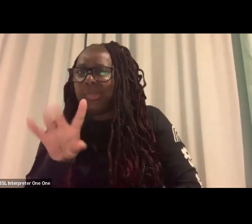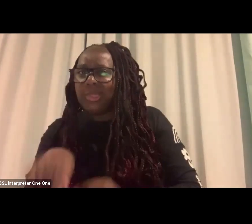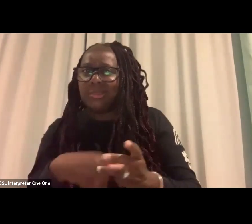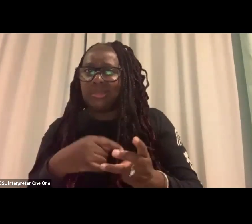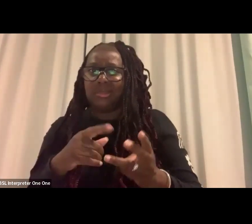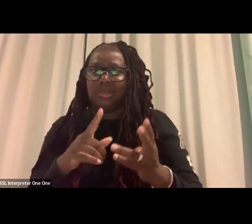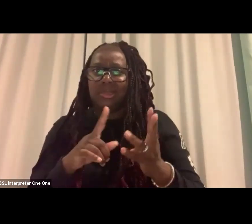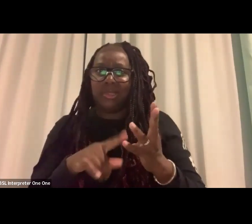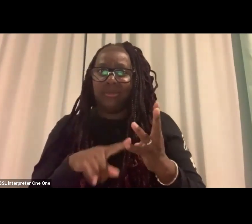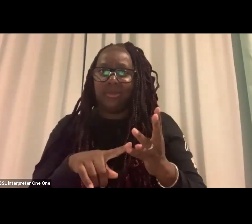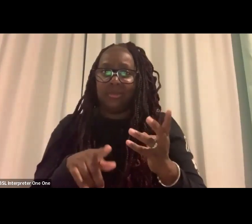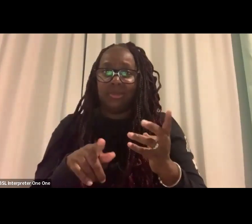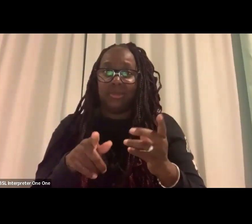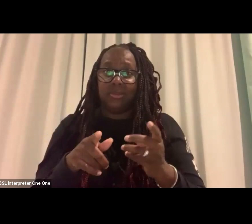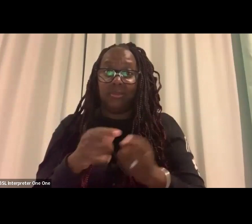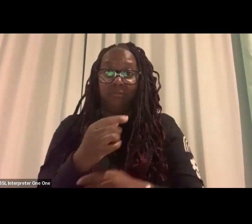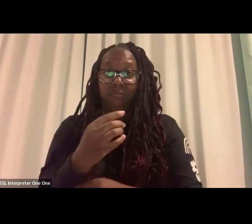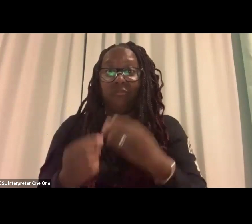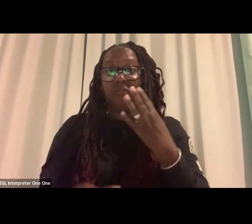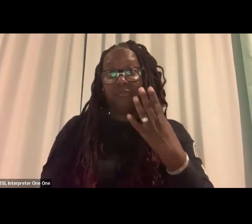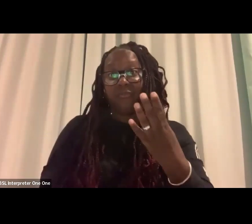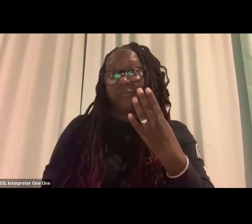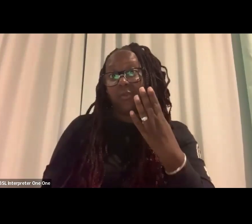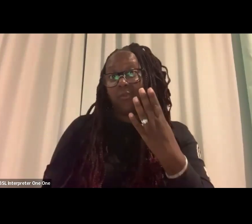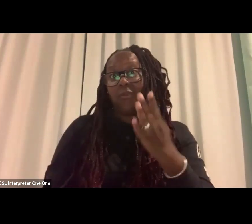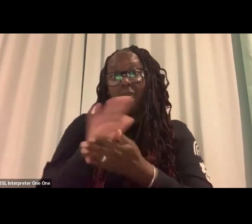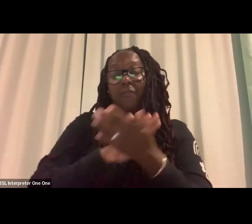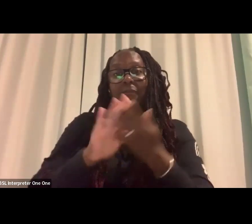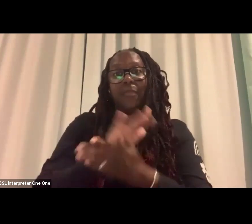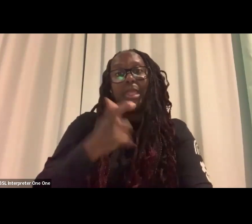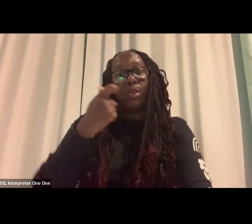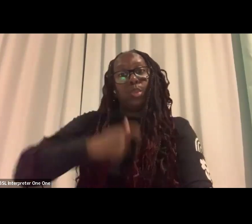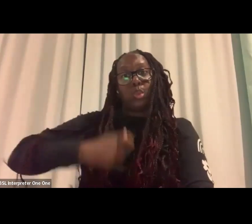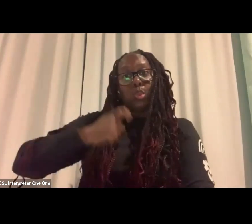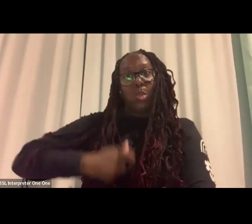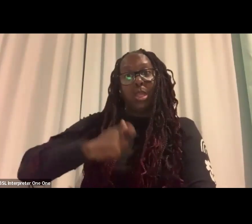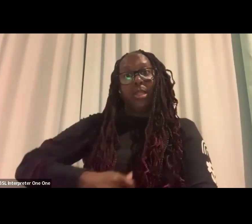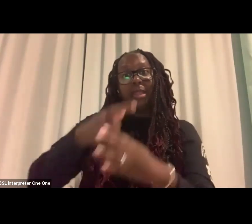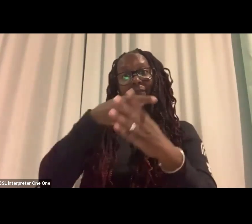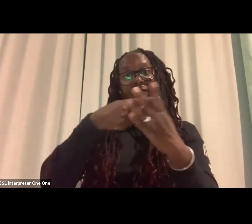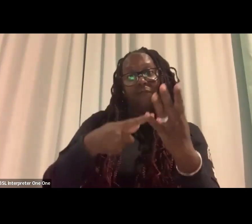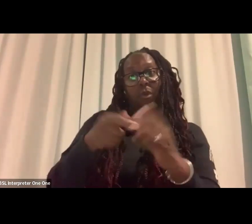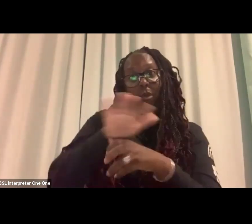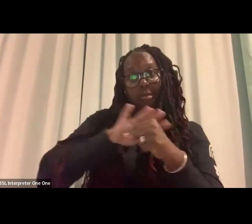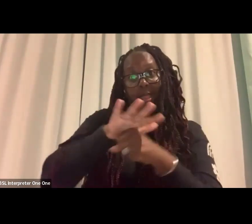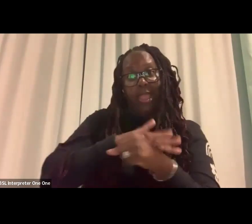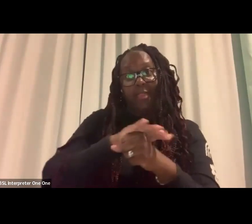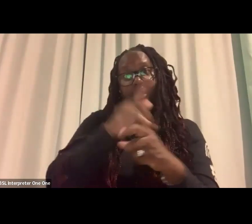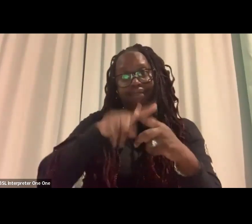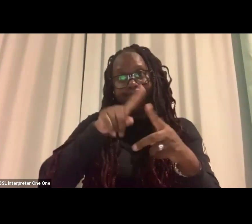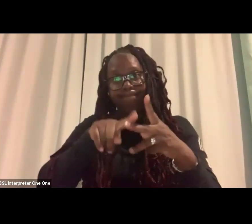element is the human dimension. And there are four parts within that human dimension that we would say